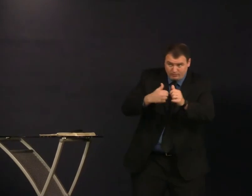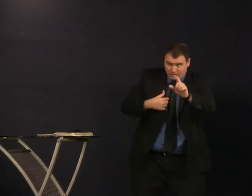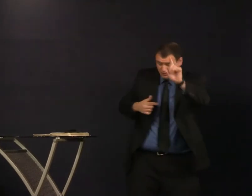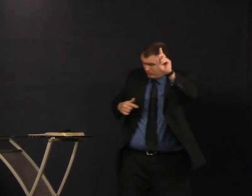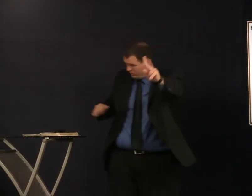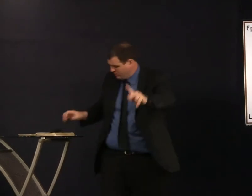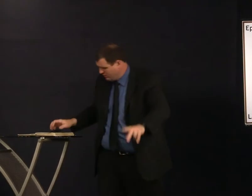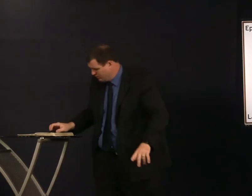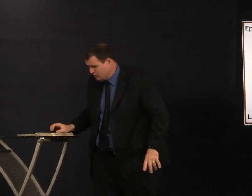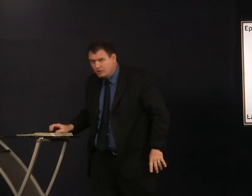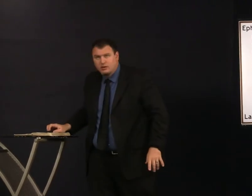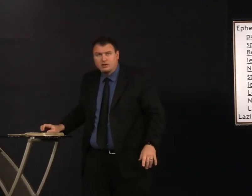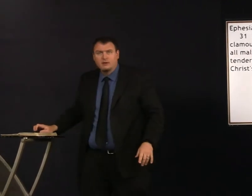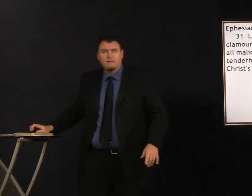Almost done, okay? Stay with me.